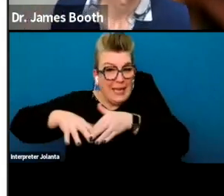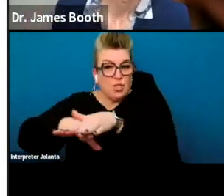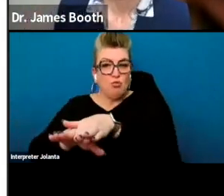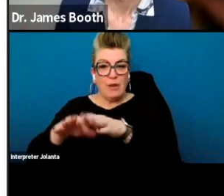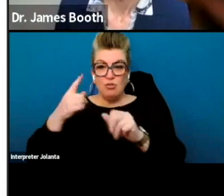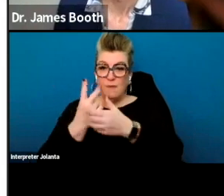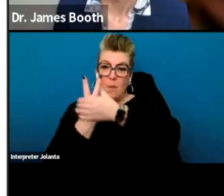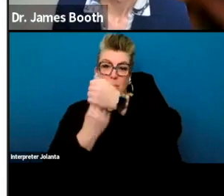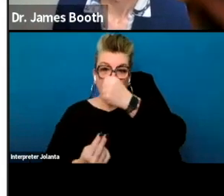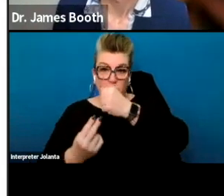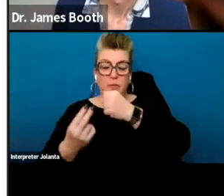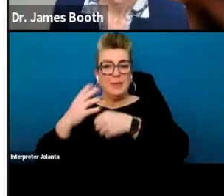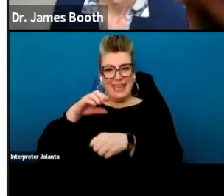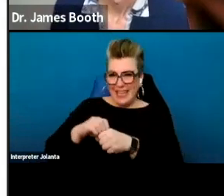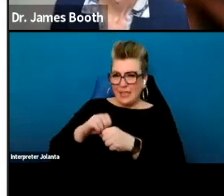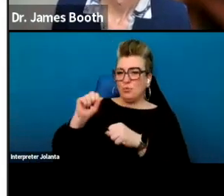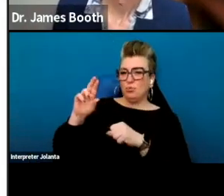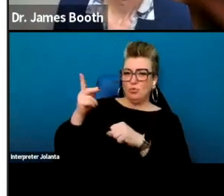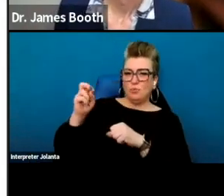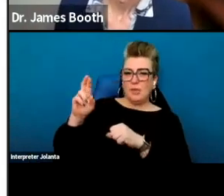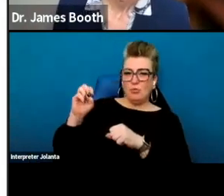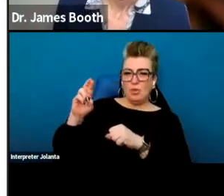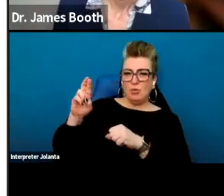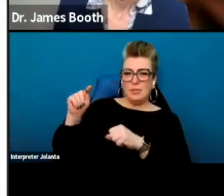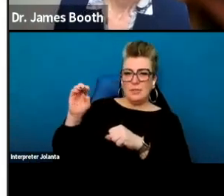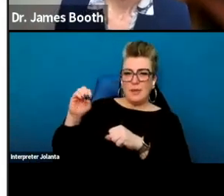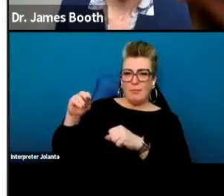we saw no evidence for